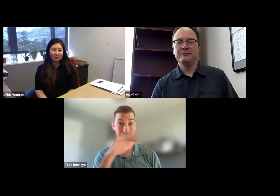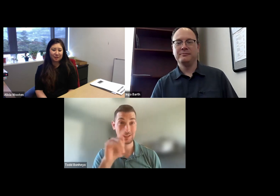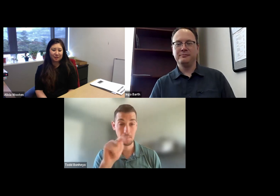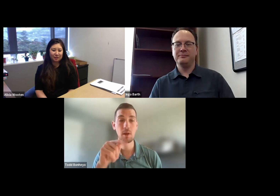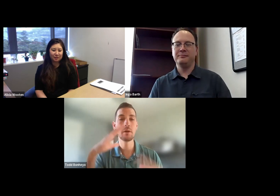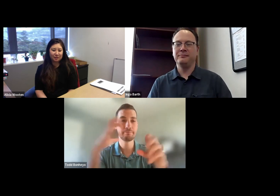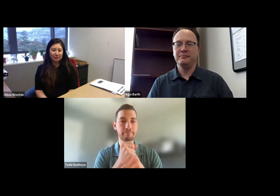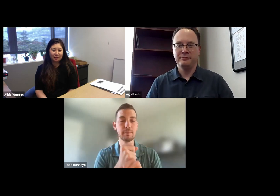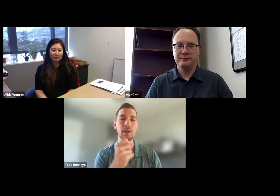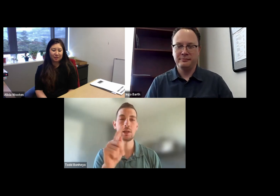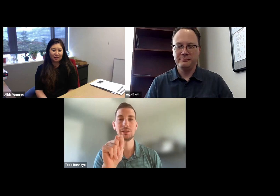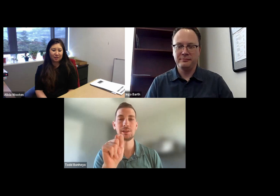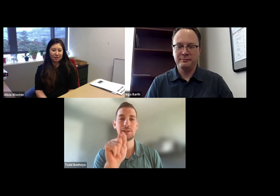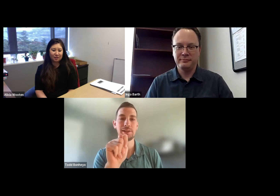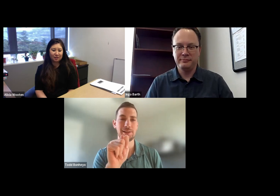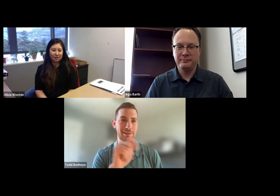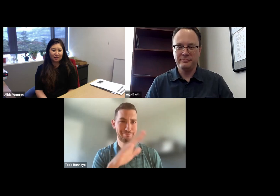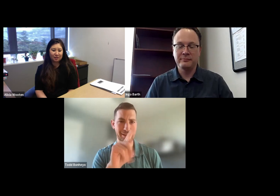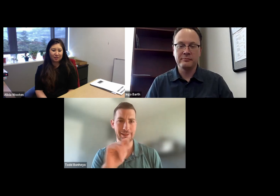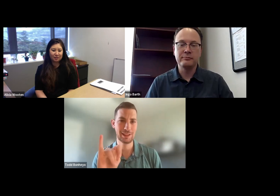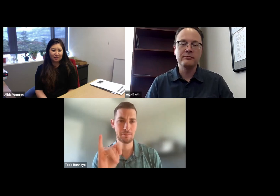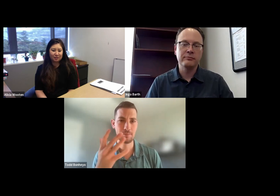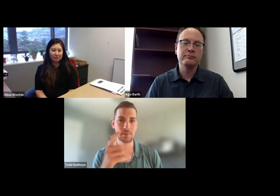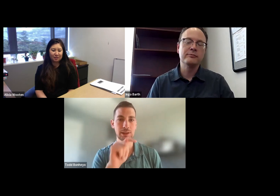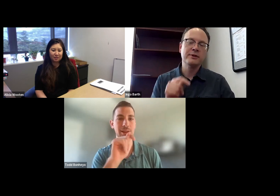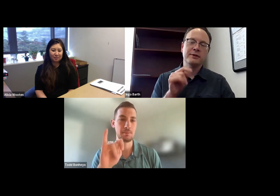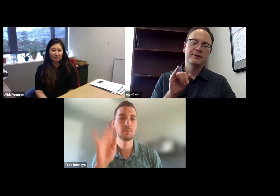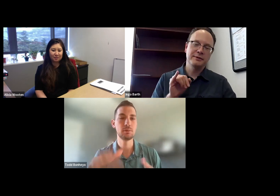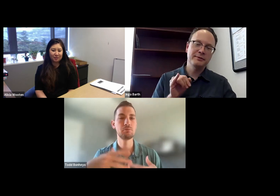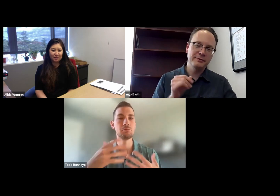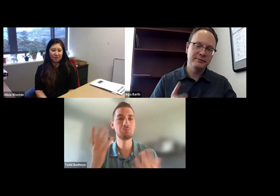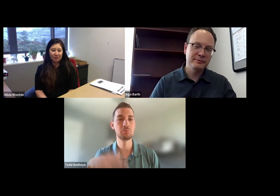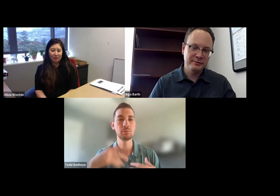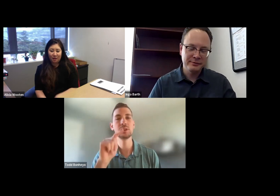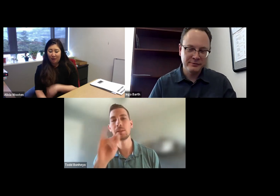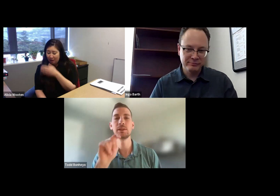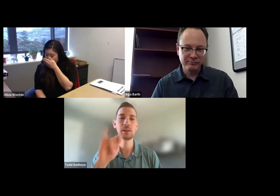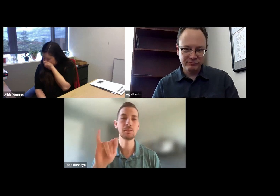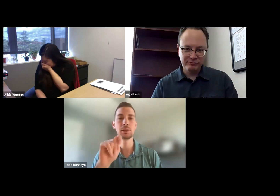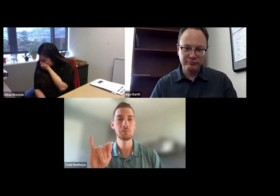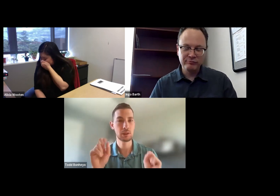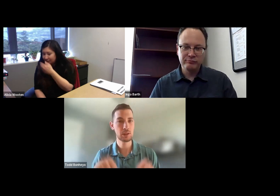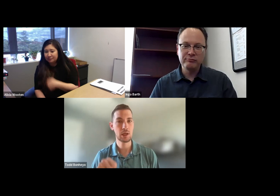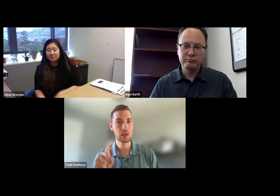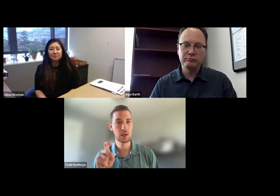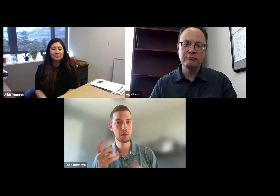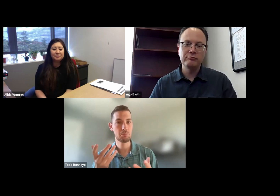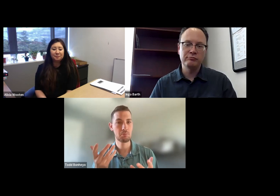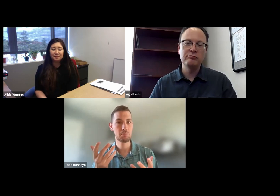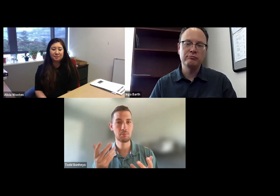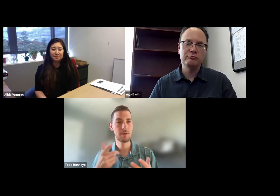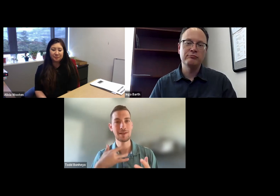Yeah, for titanium, for example, we know that one. And sometimes we even will just say TI for